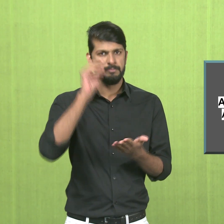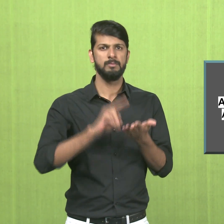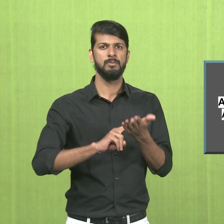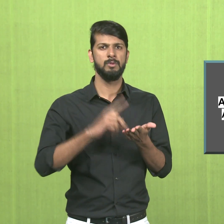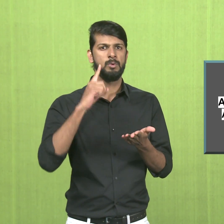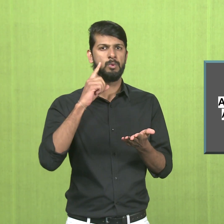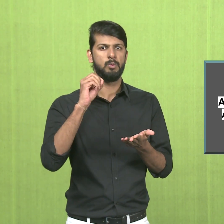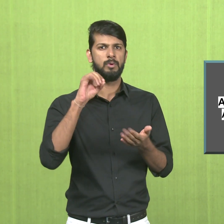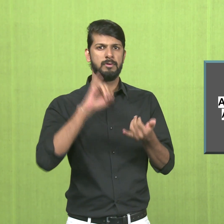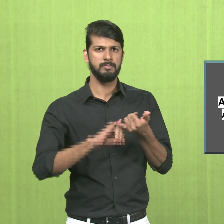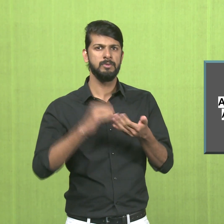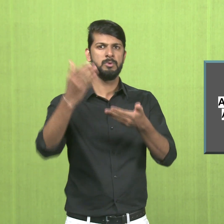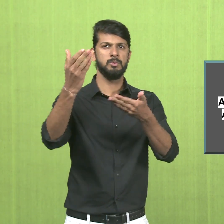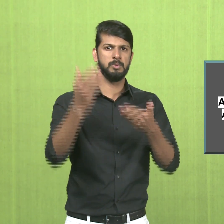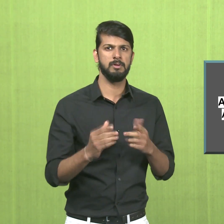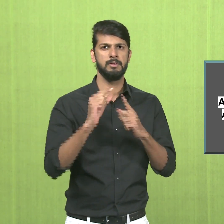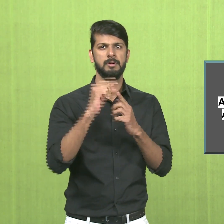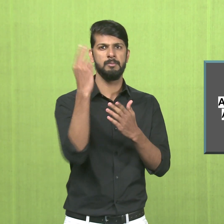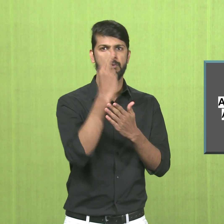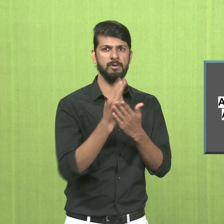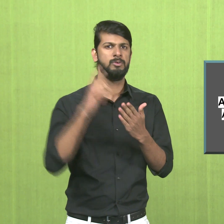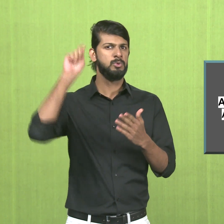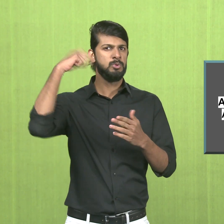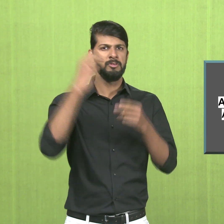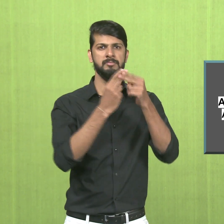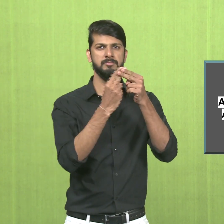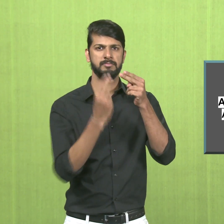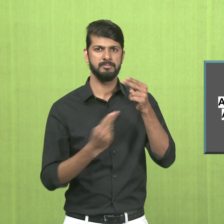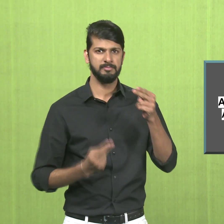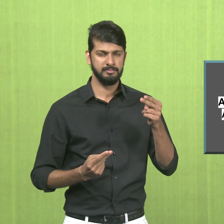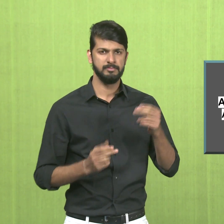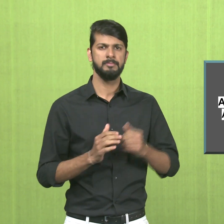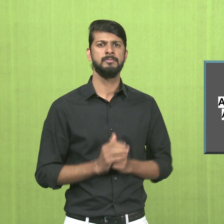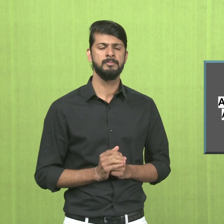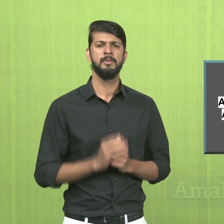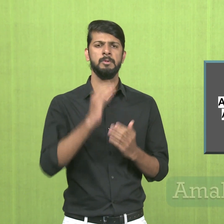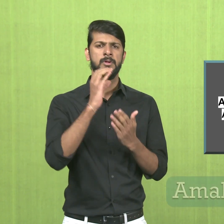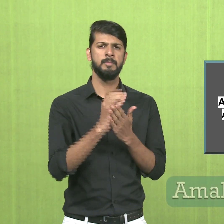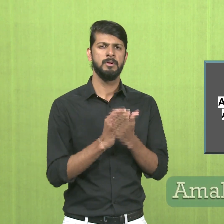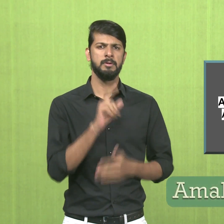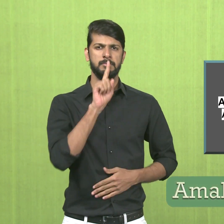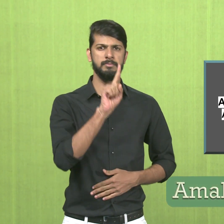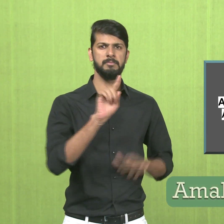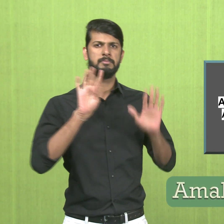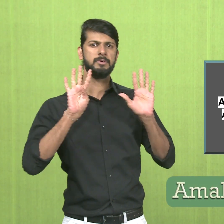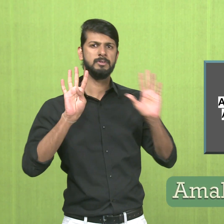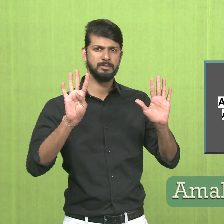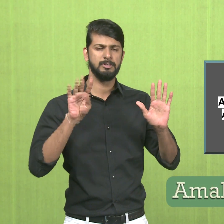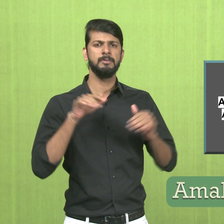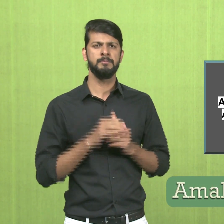Hello learners, NIOS welcomes you to Painting Subject video series. This is lesson number